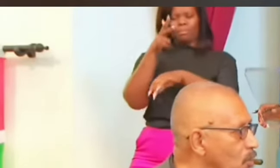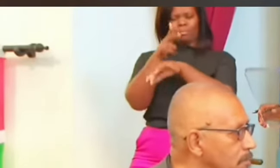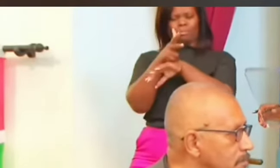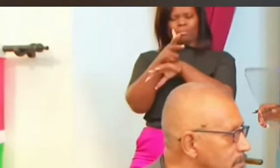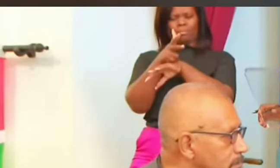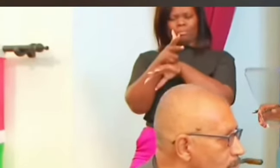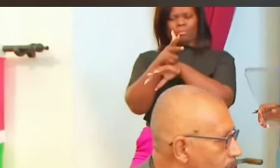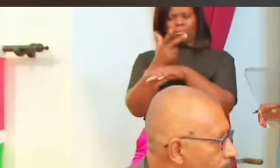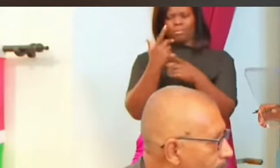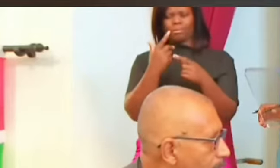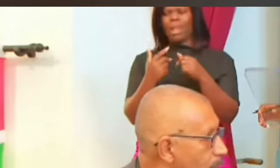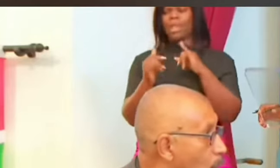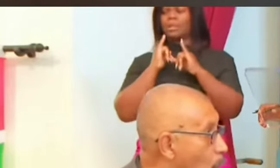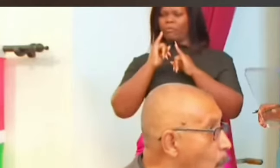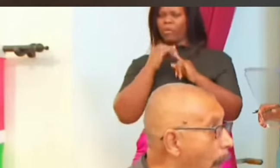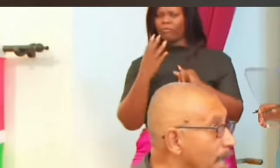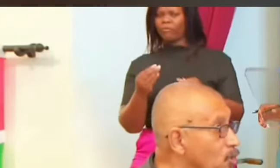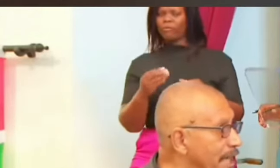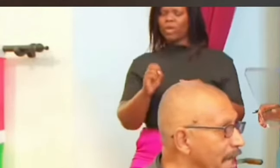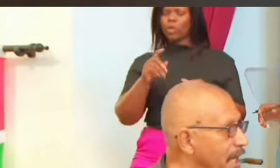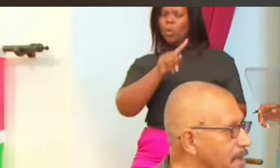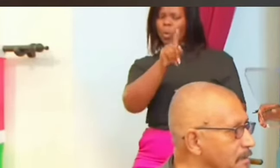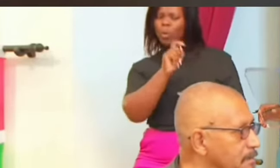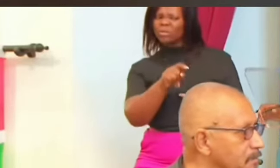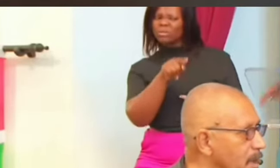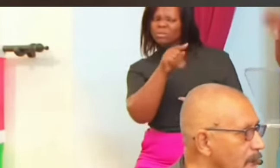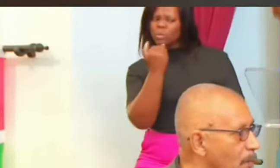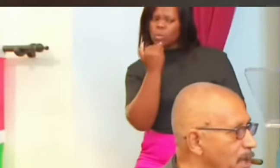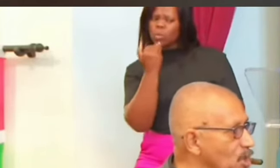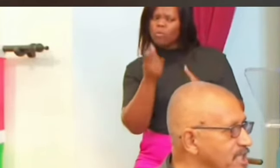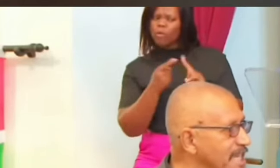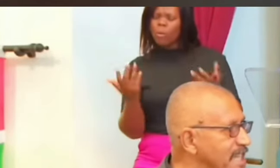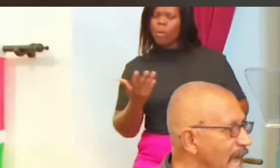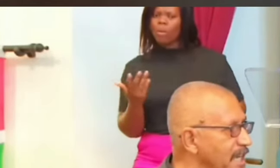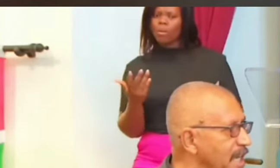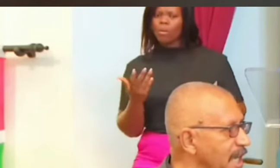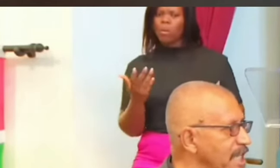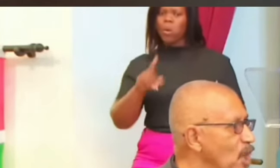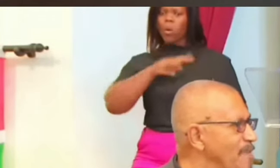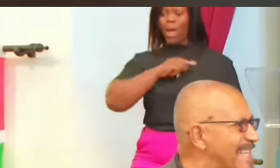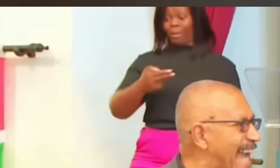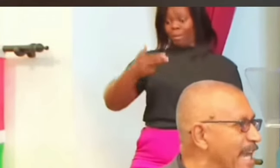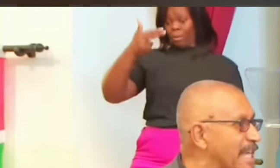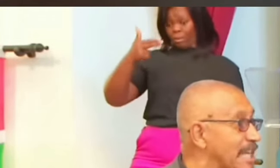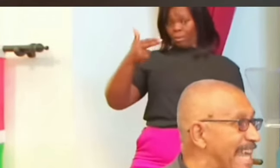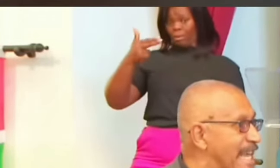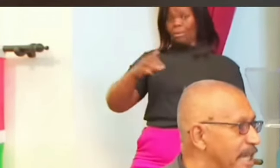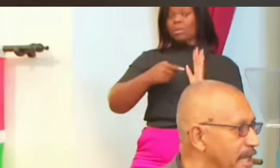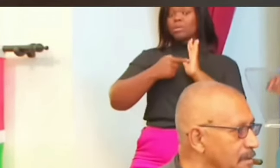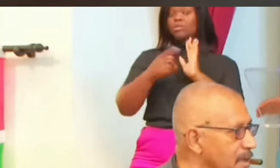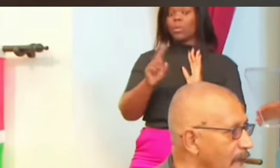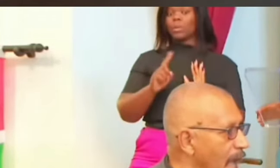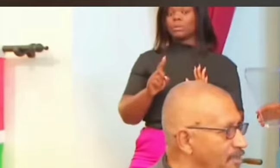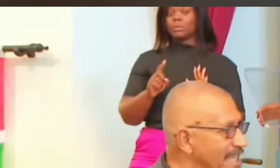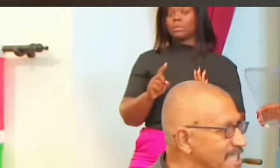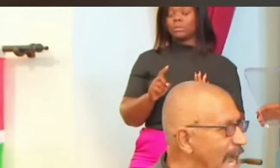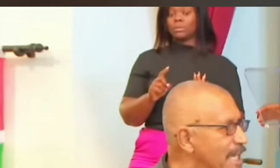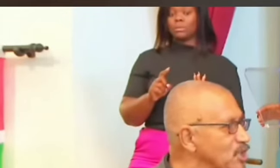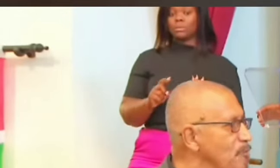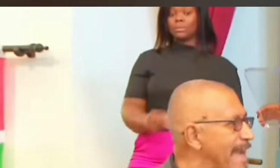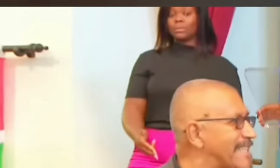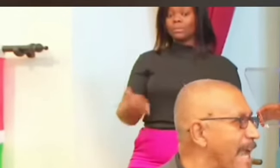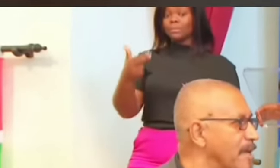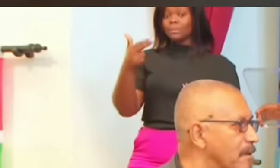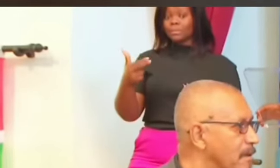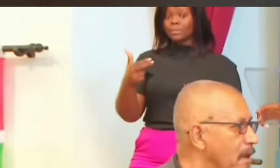you, who are you? Who are you really? Because this sign is not being done accidentally.